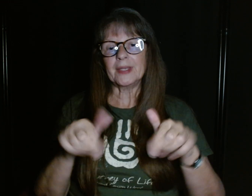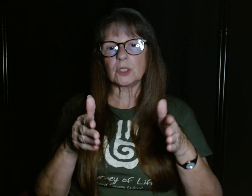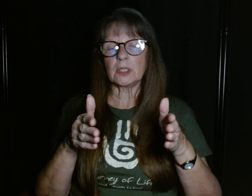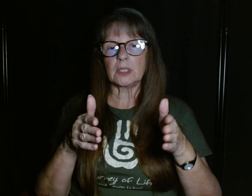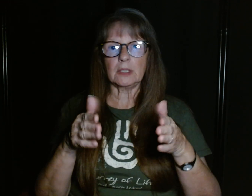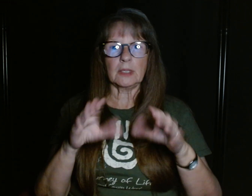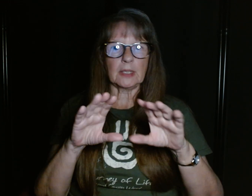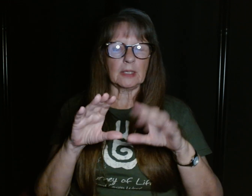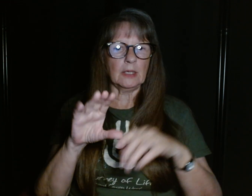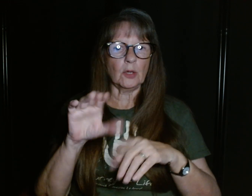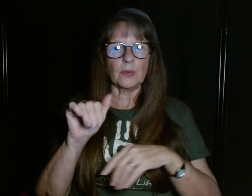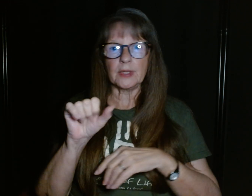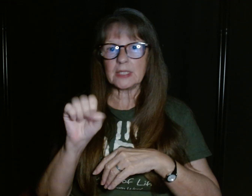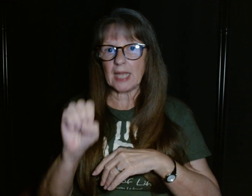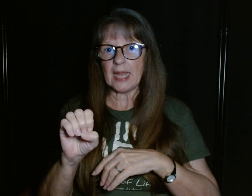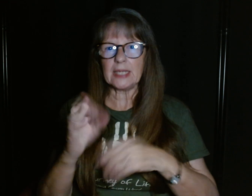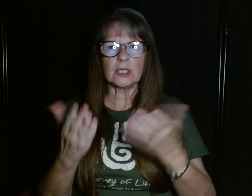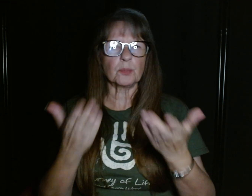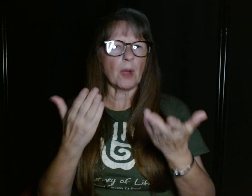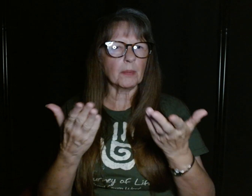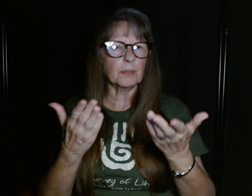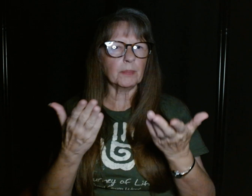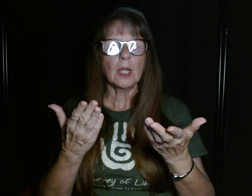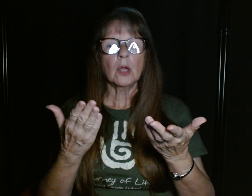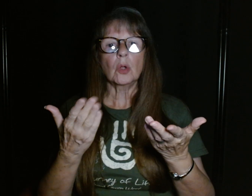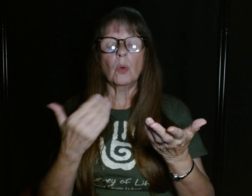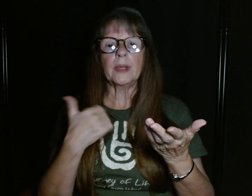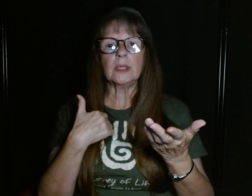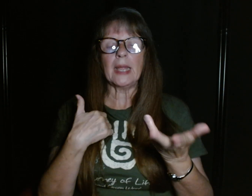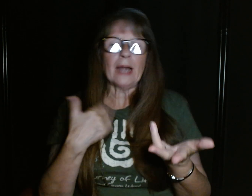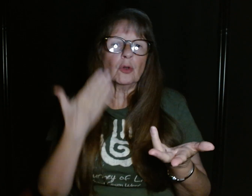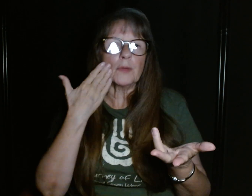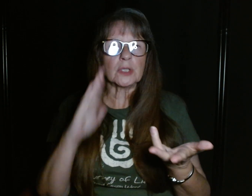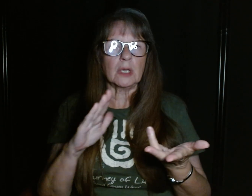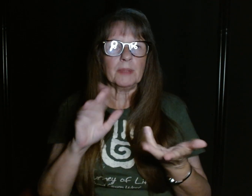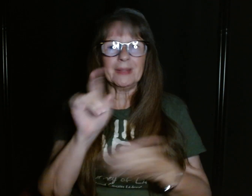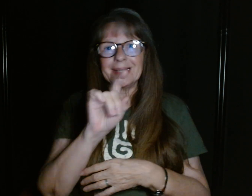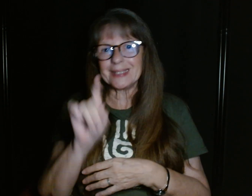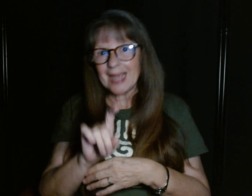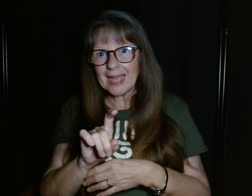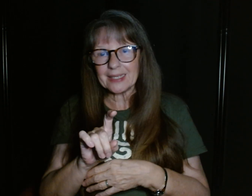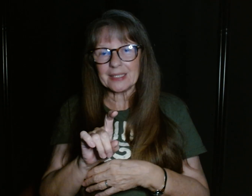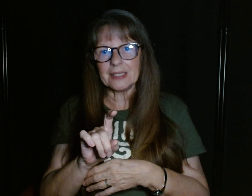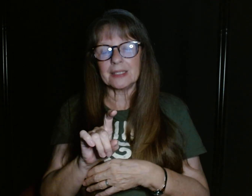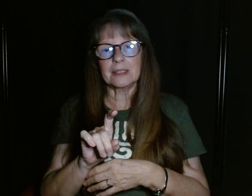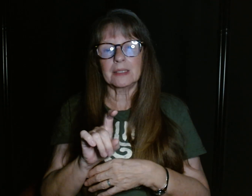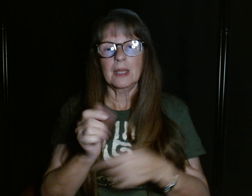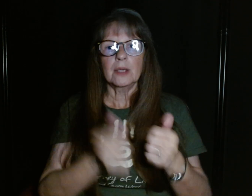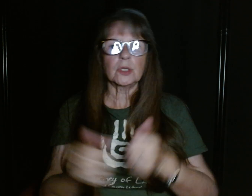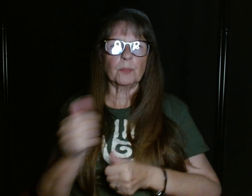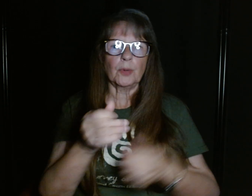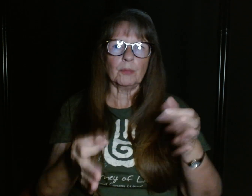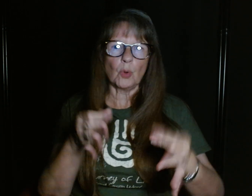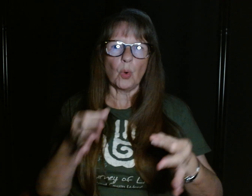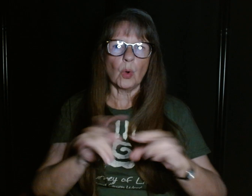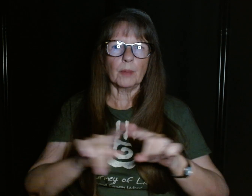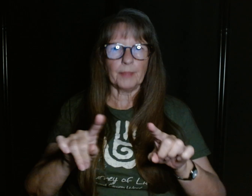this case, it's probably going, I don't know if it's going to be the Texas Supreme Court,